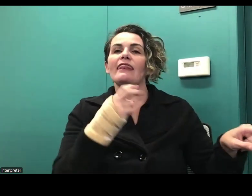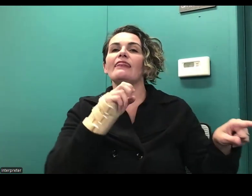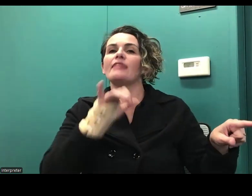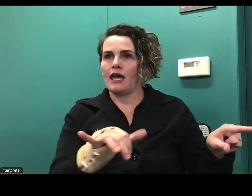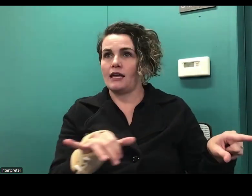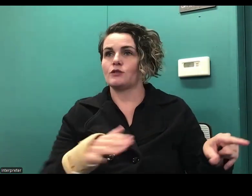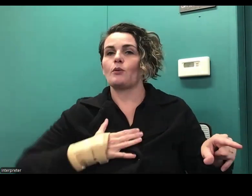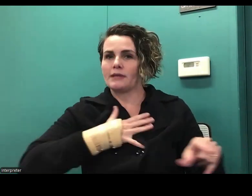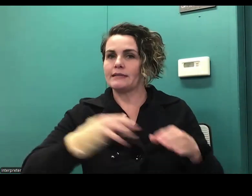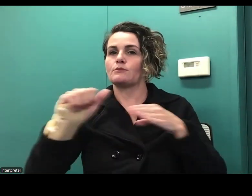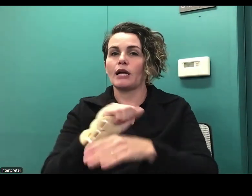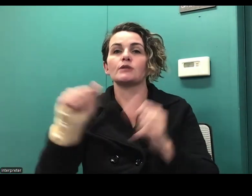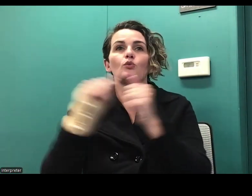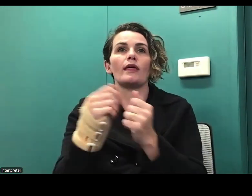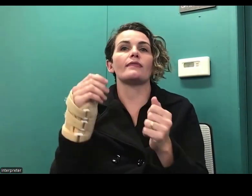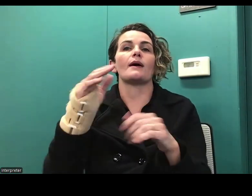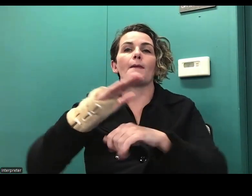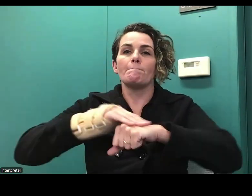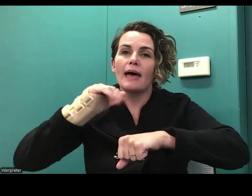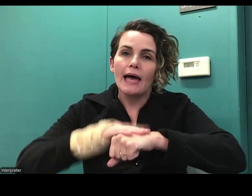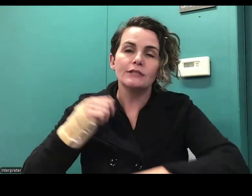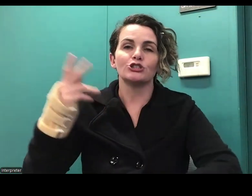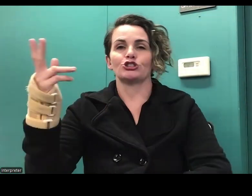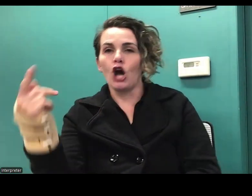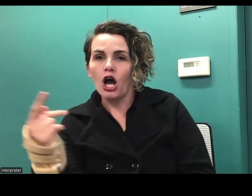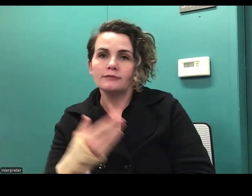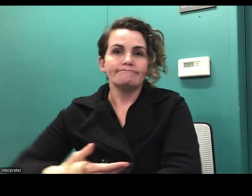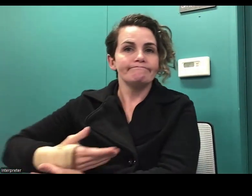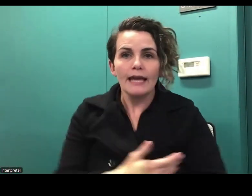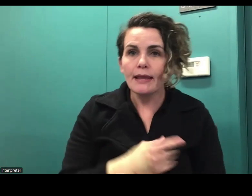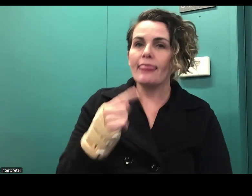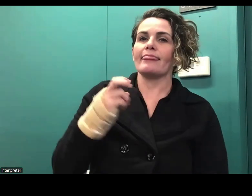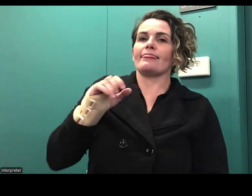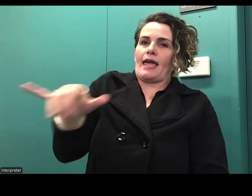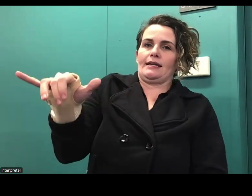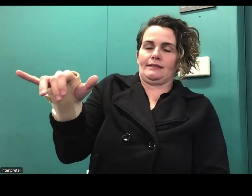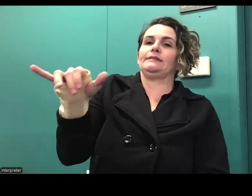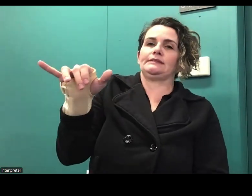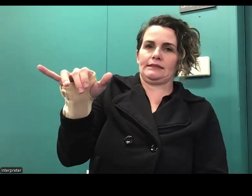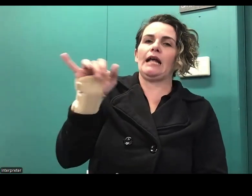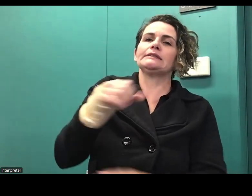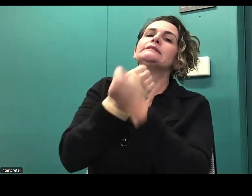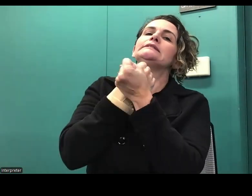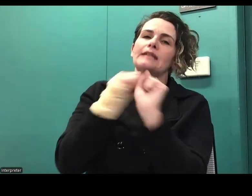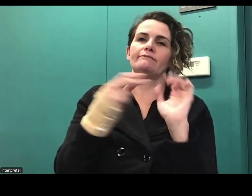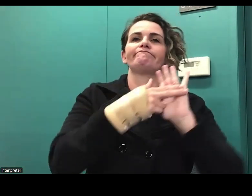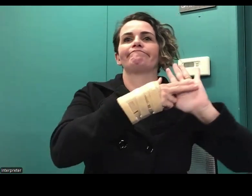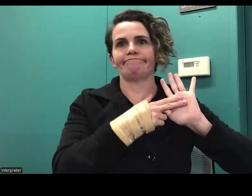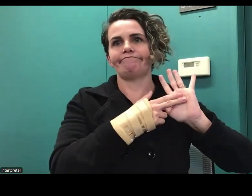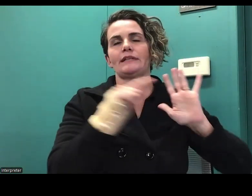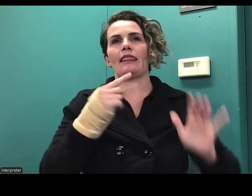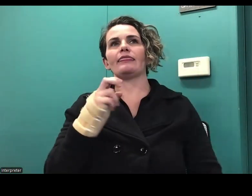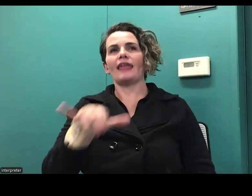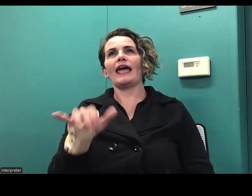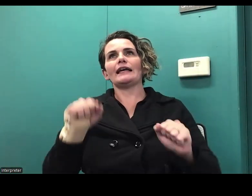with pets, dogs, babies, like when it's safe, like practice, because they is hard.